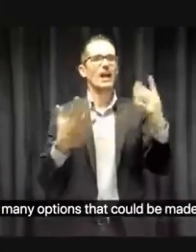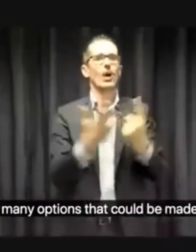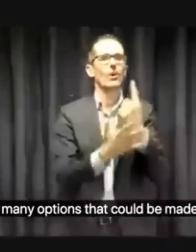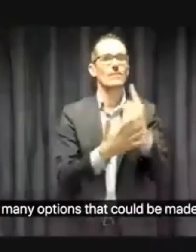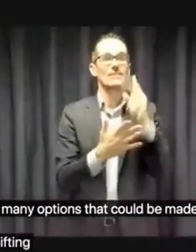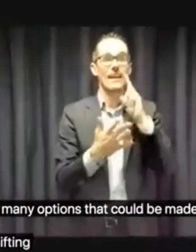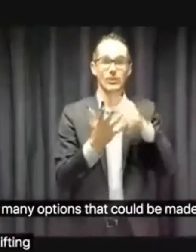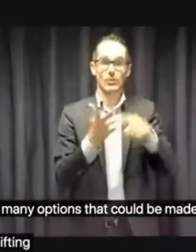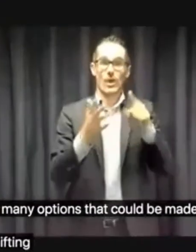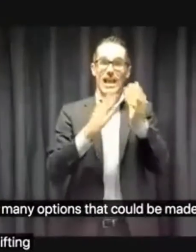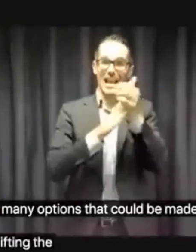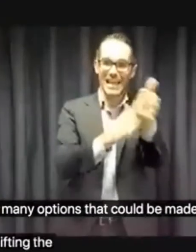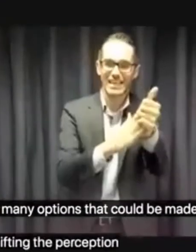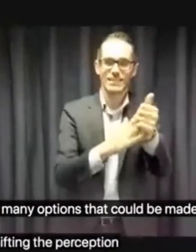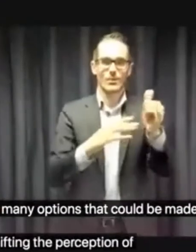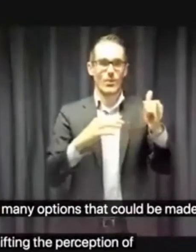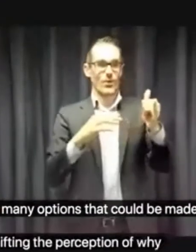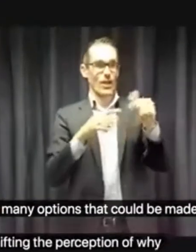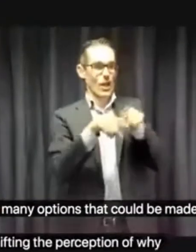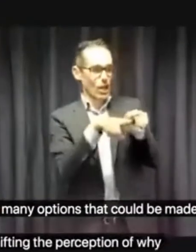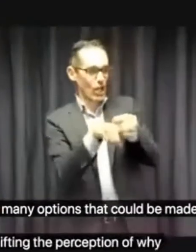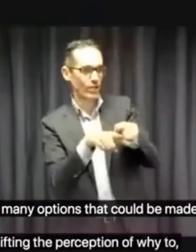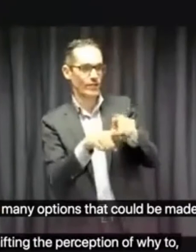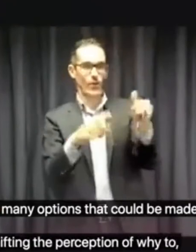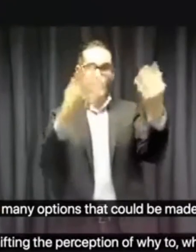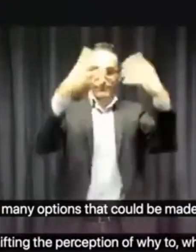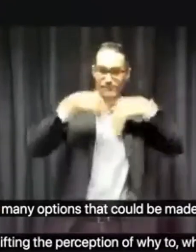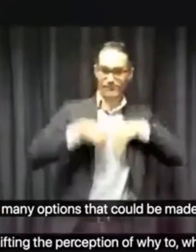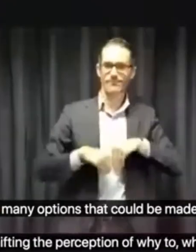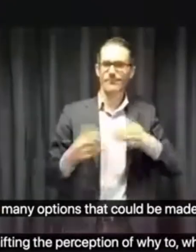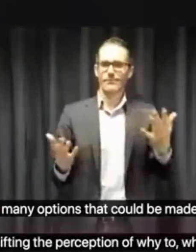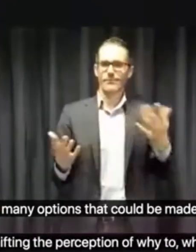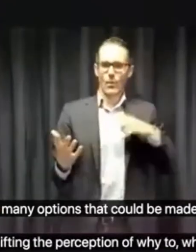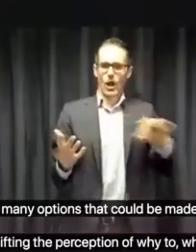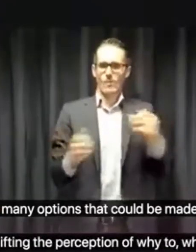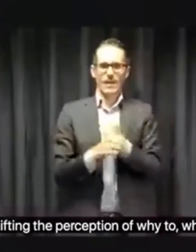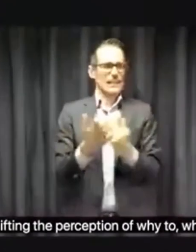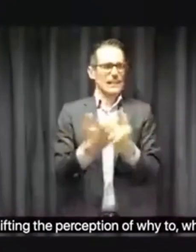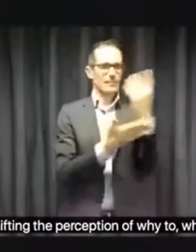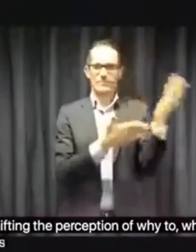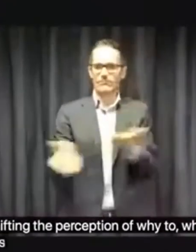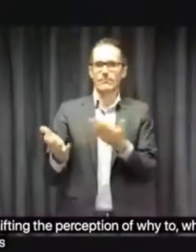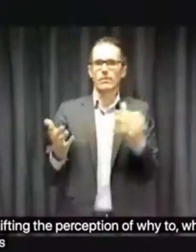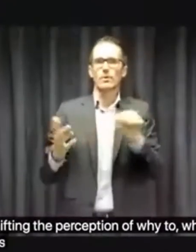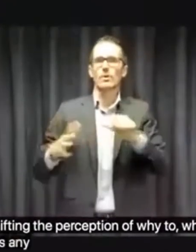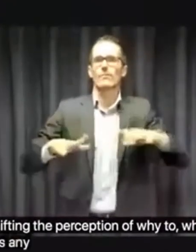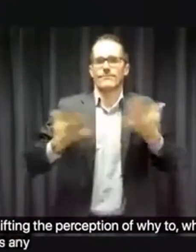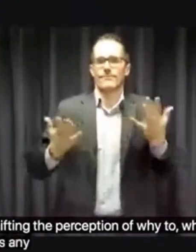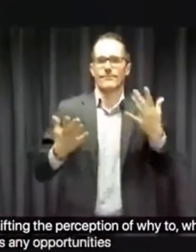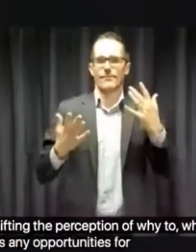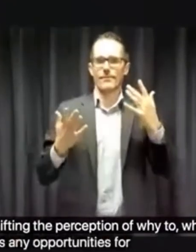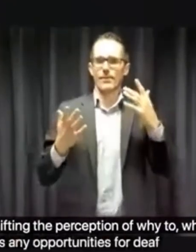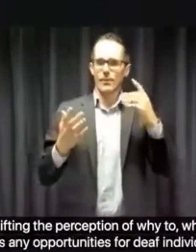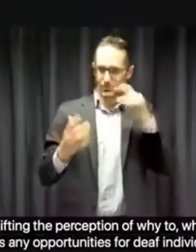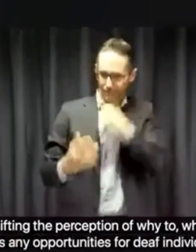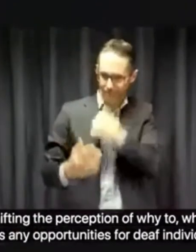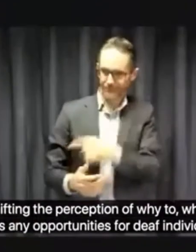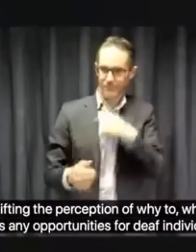not. So if there's any opportunities for individuals to lead or learn, why not make it happen?